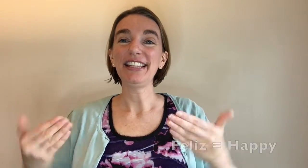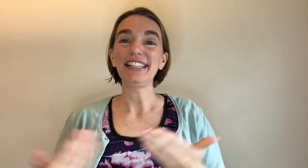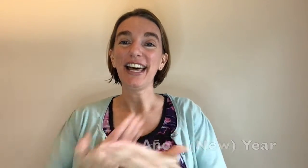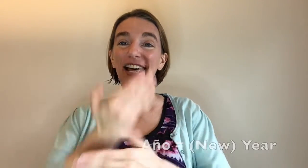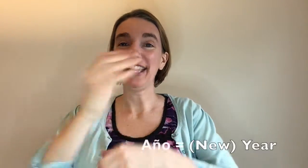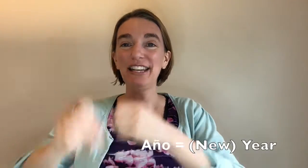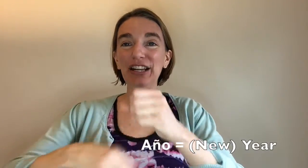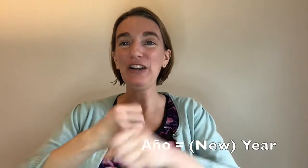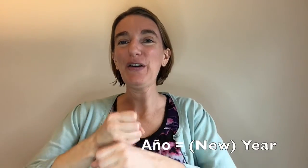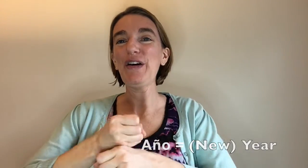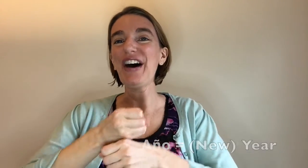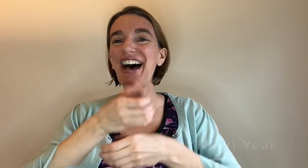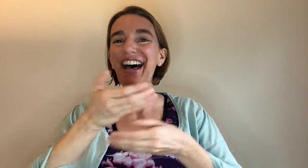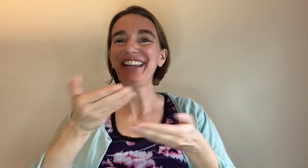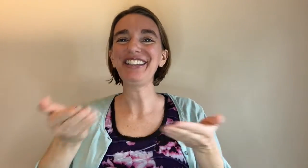Feliz año a tu.